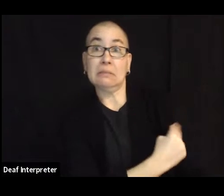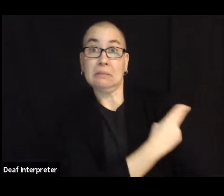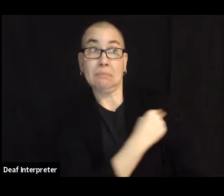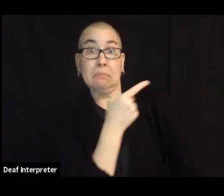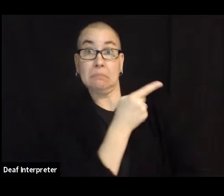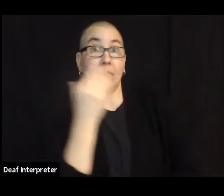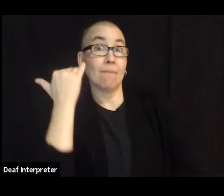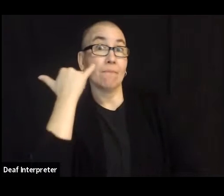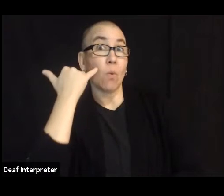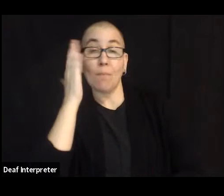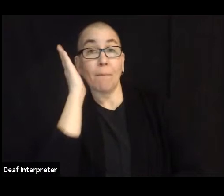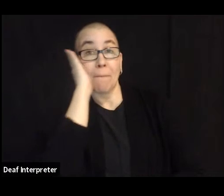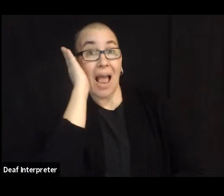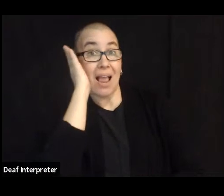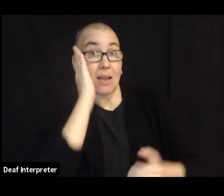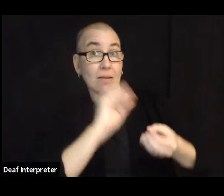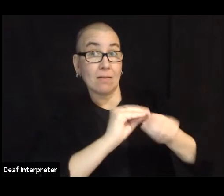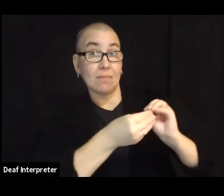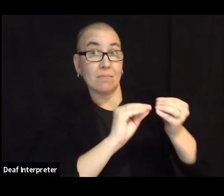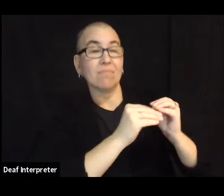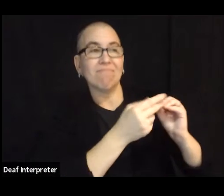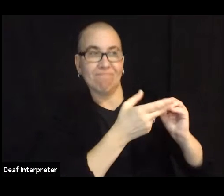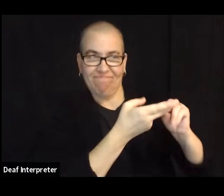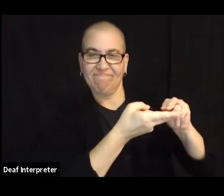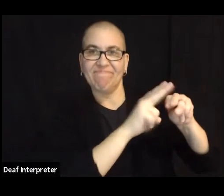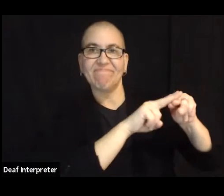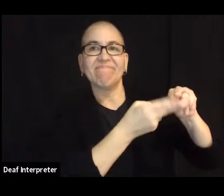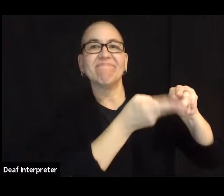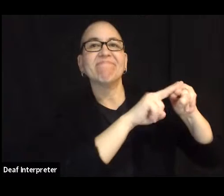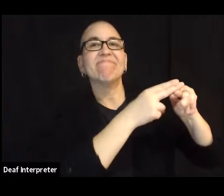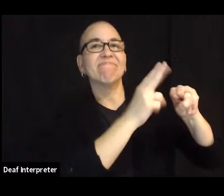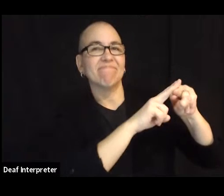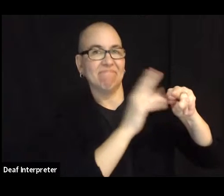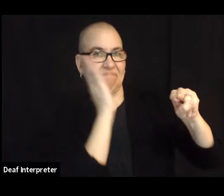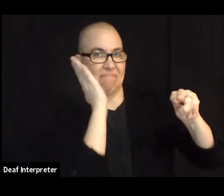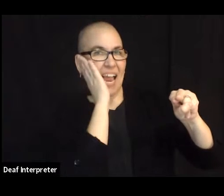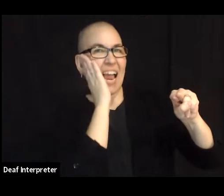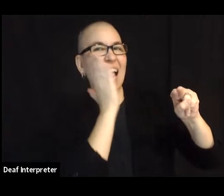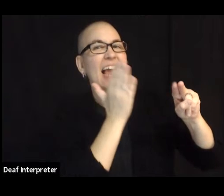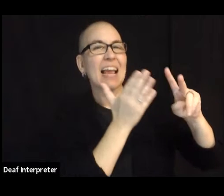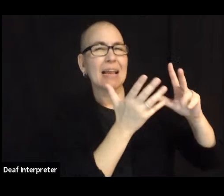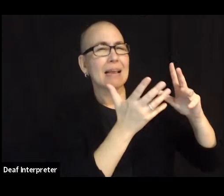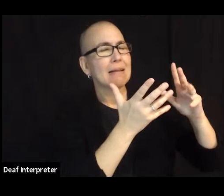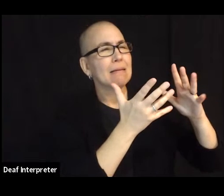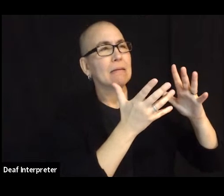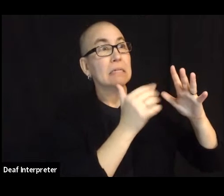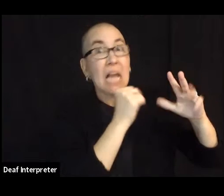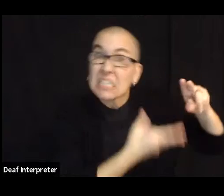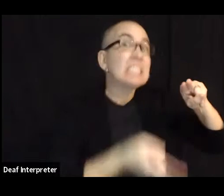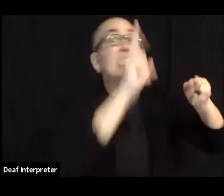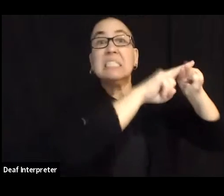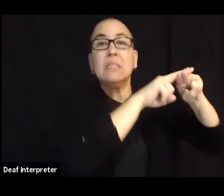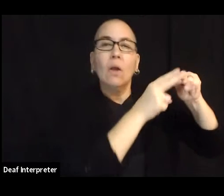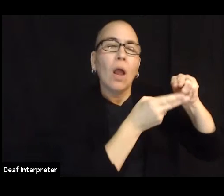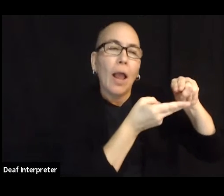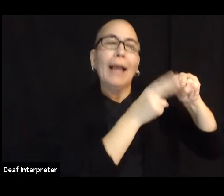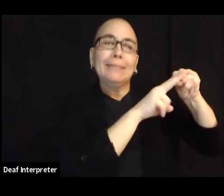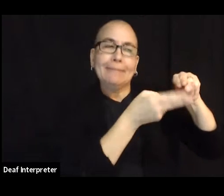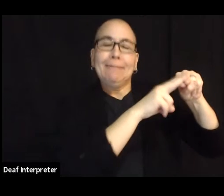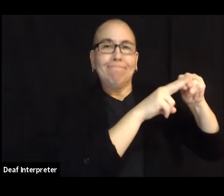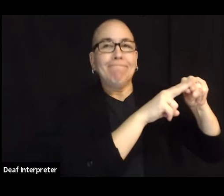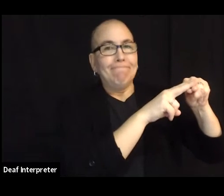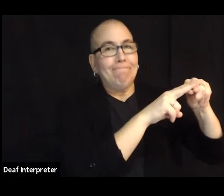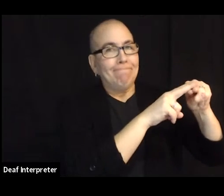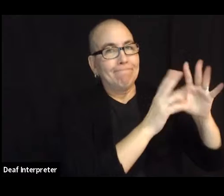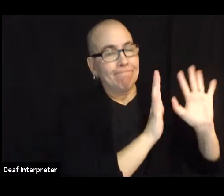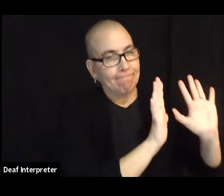have remained stable. We're going to talk some about vaccine administration again today and roll